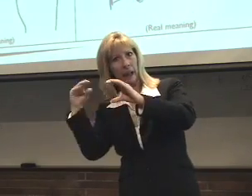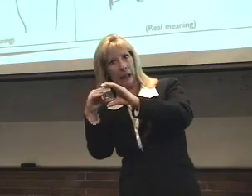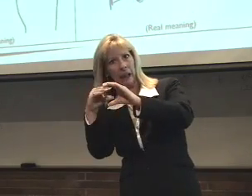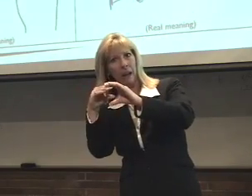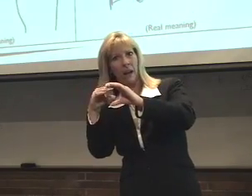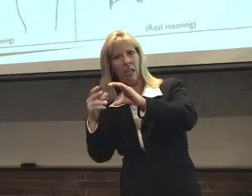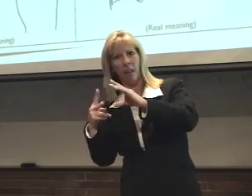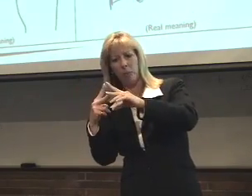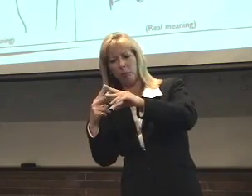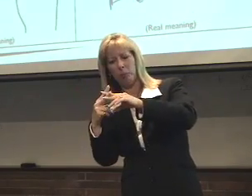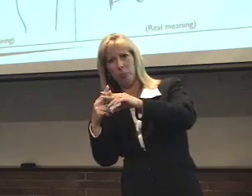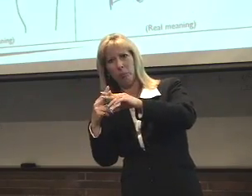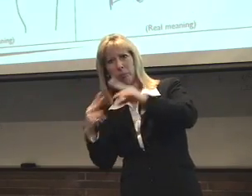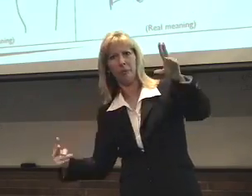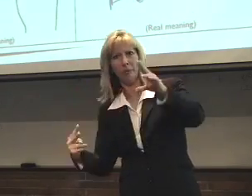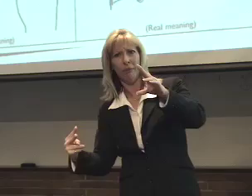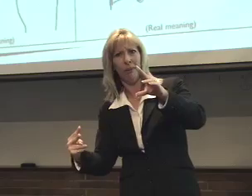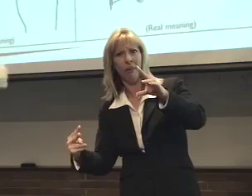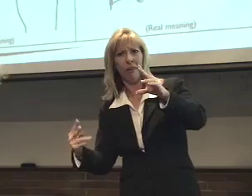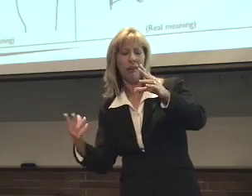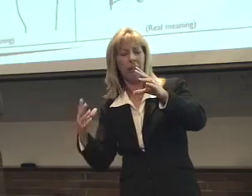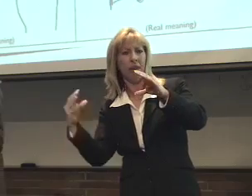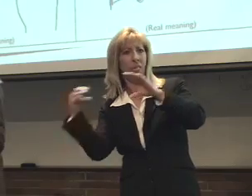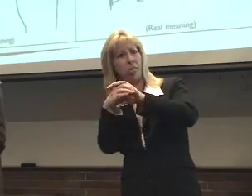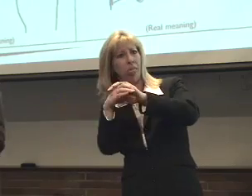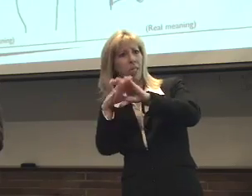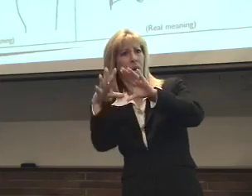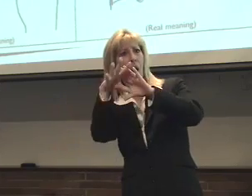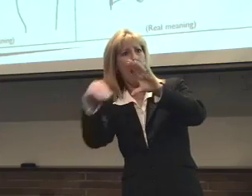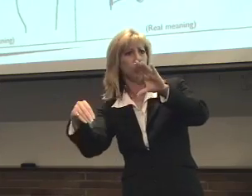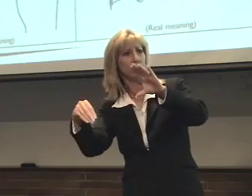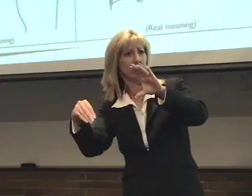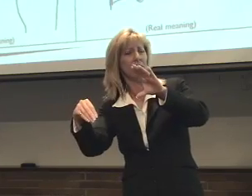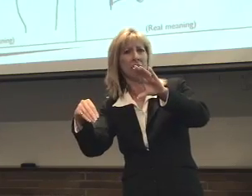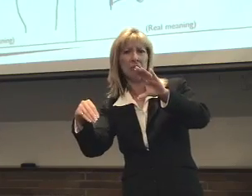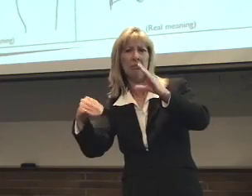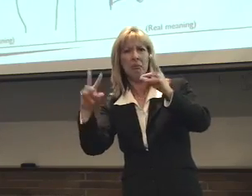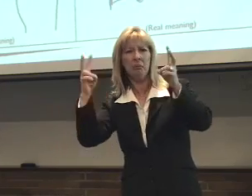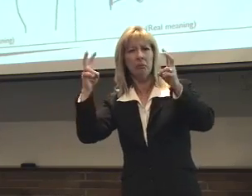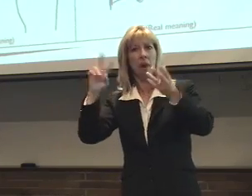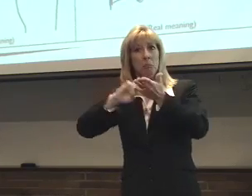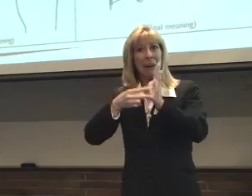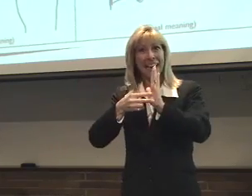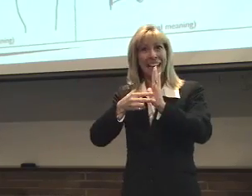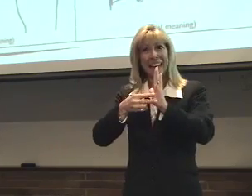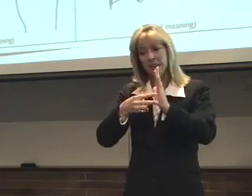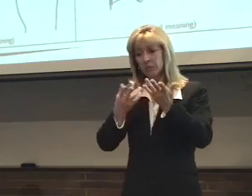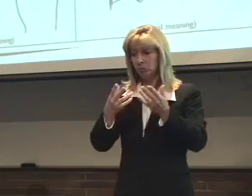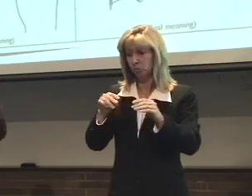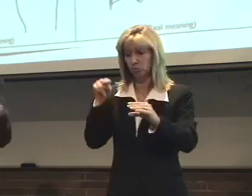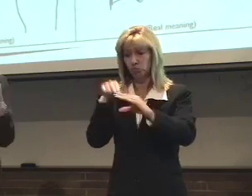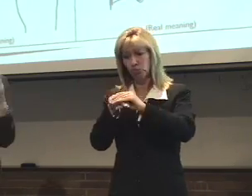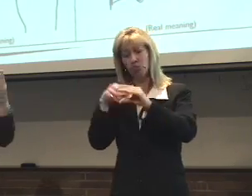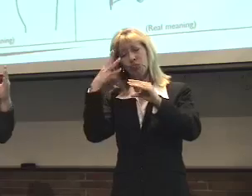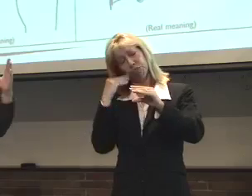I know it's hard. So that would be like out like a light, if it literally meant that. Then he has to